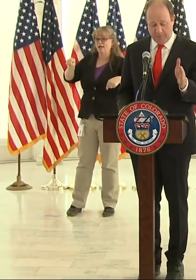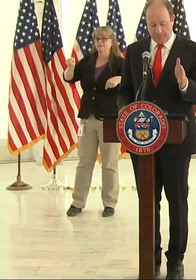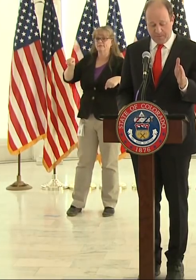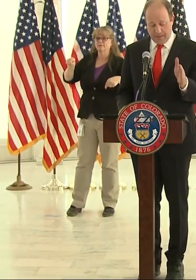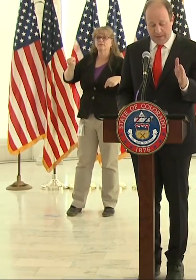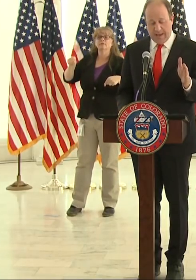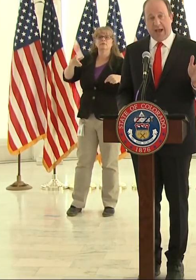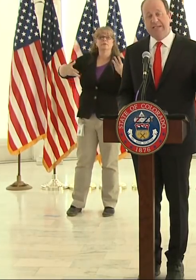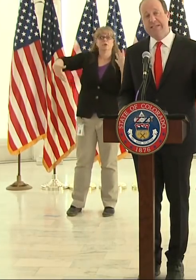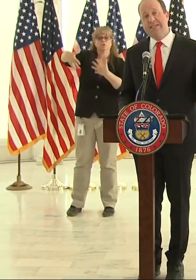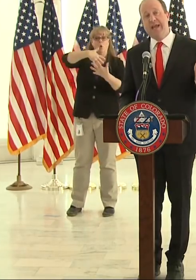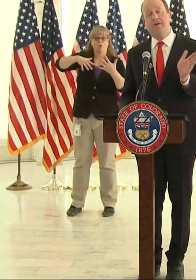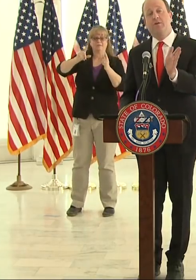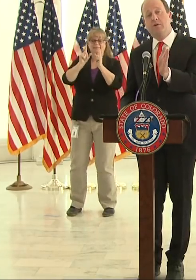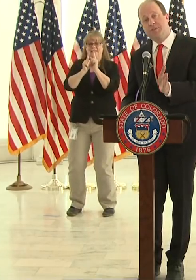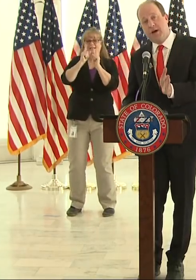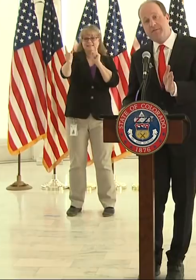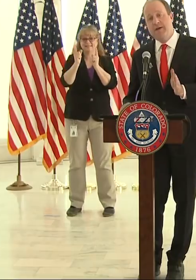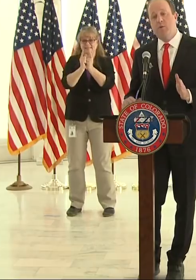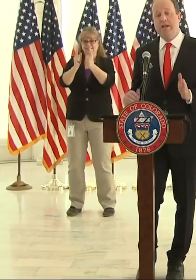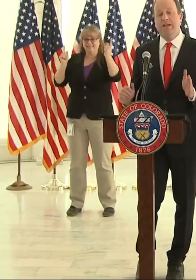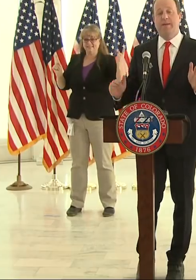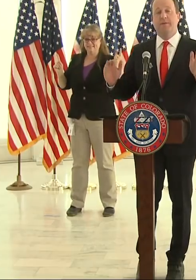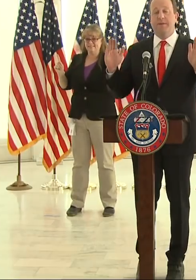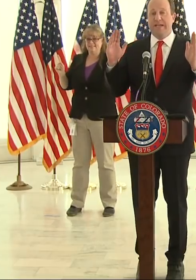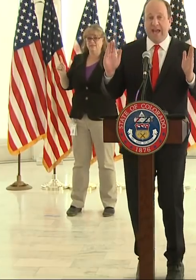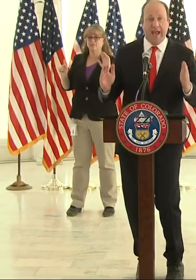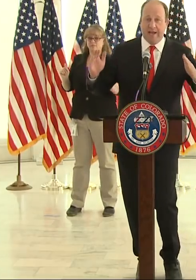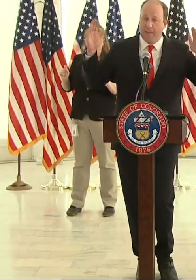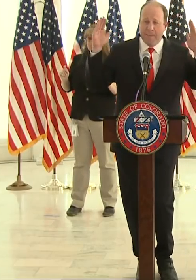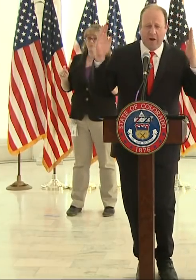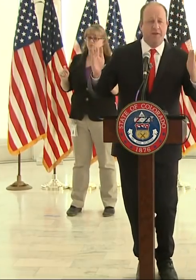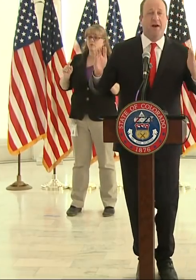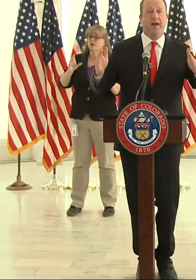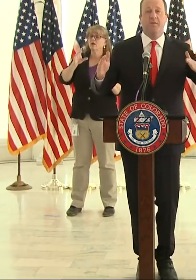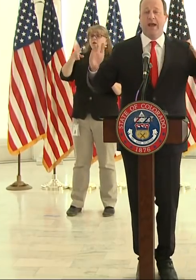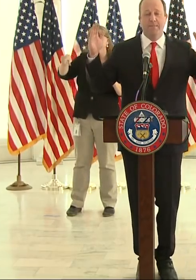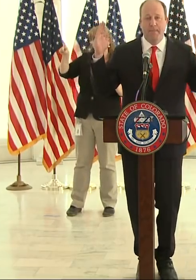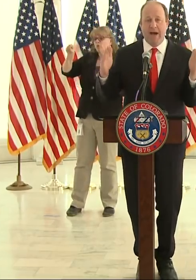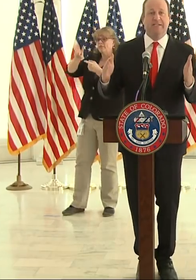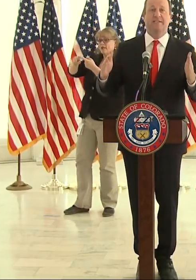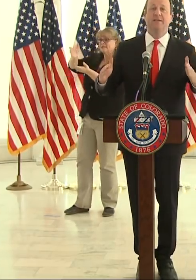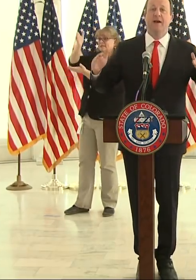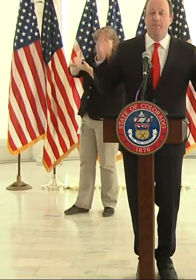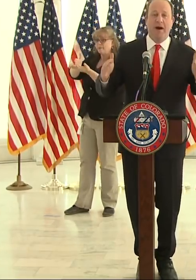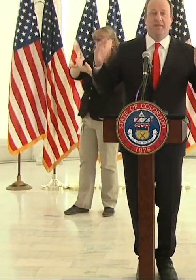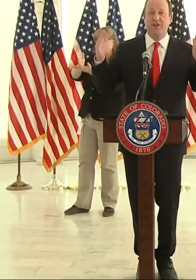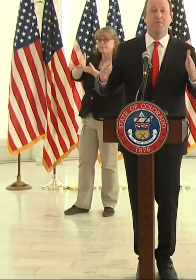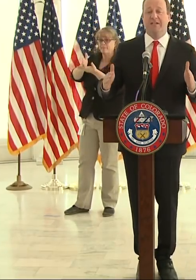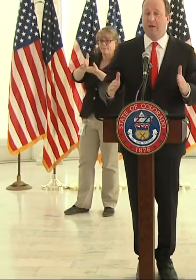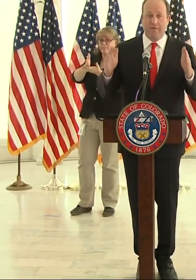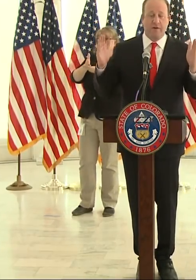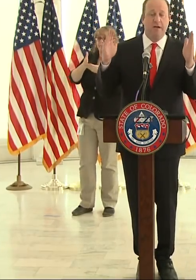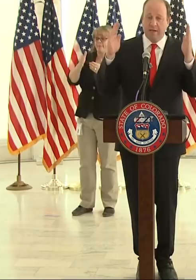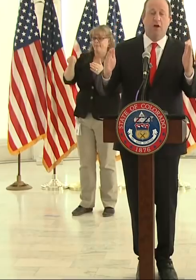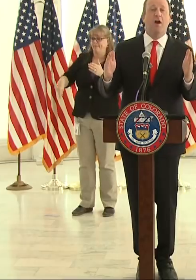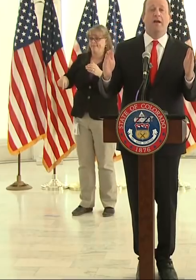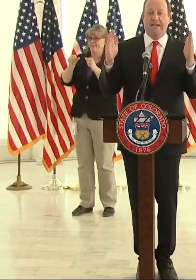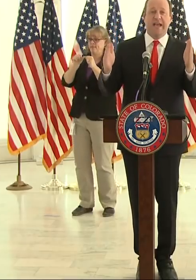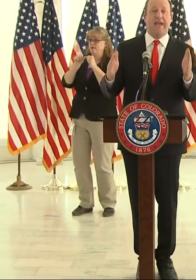week too. As the stay-at-home rolls off, we need to be able to maintain a marathon, right? Months, a month, 2 months,